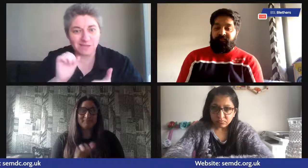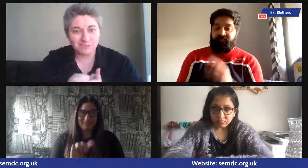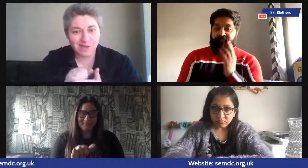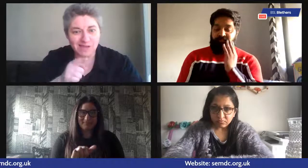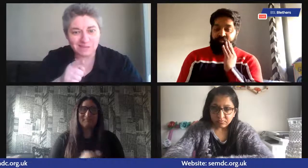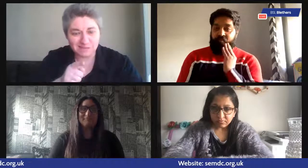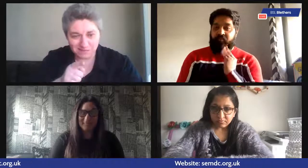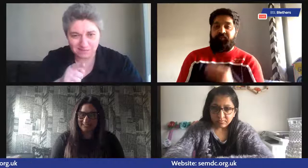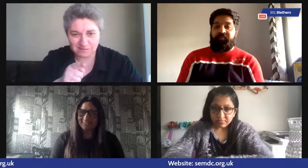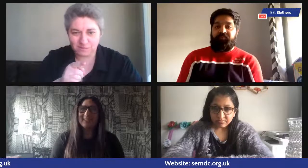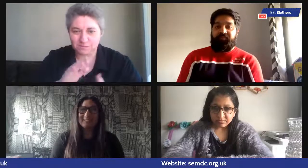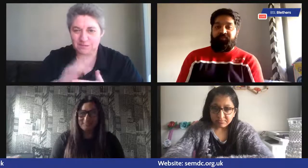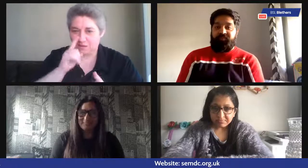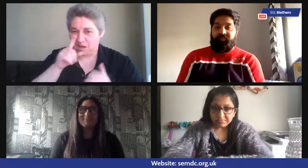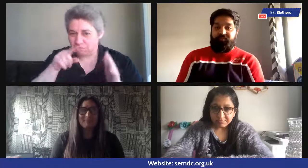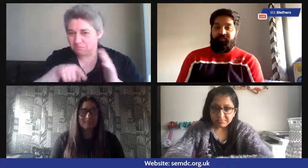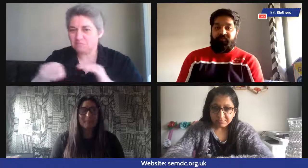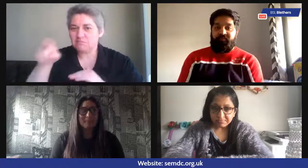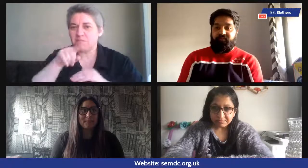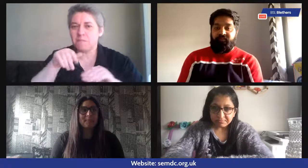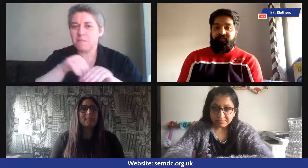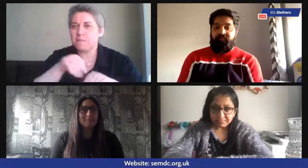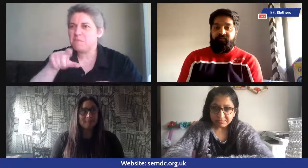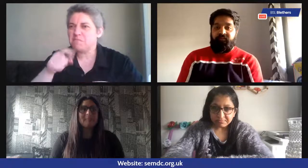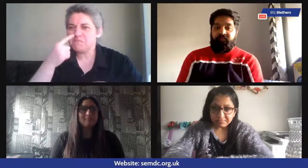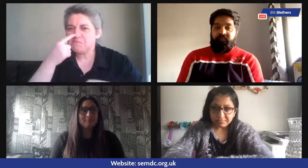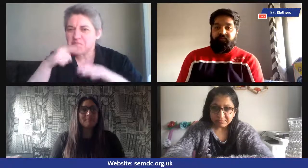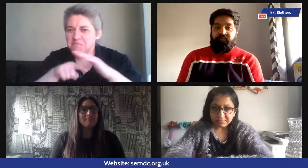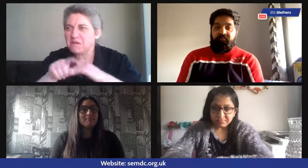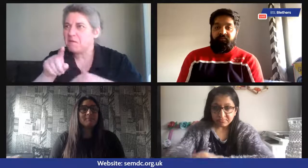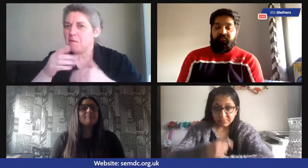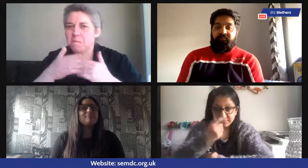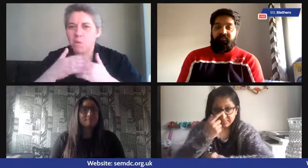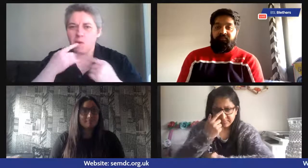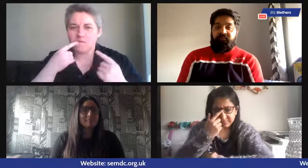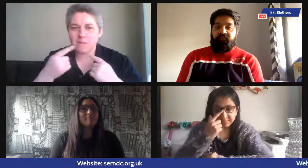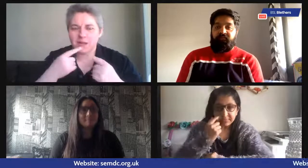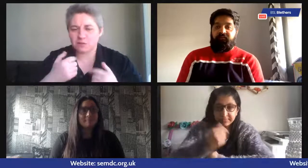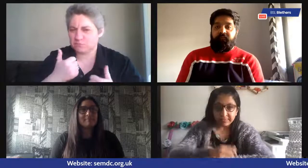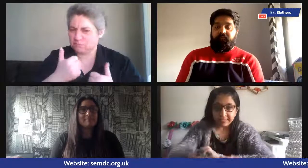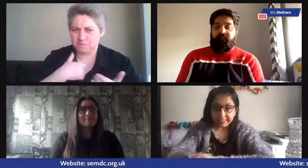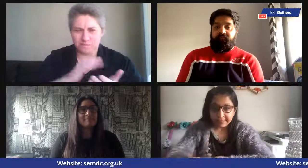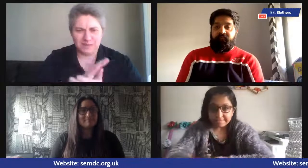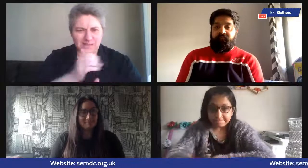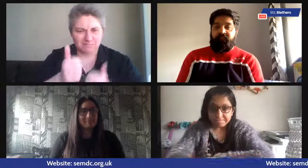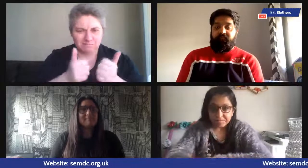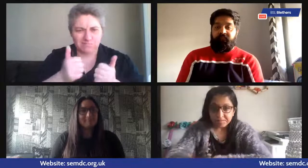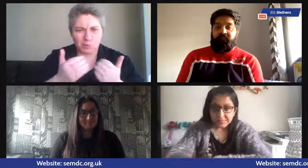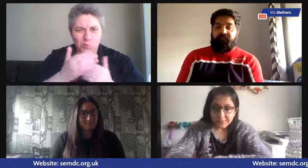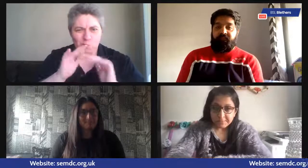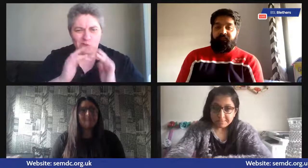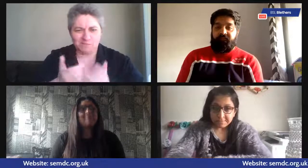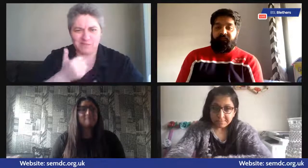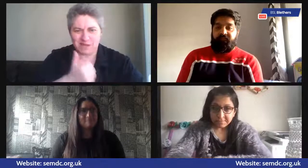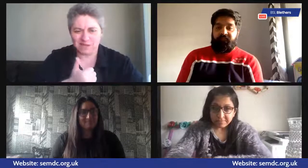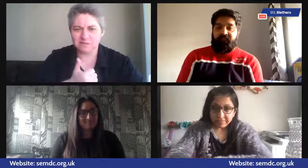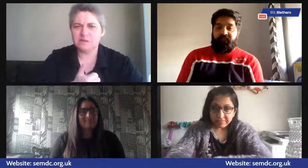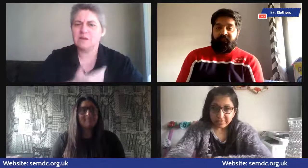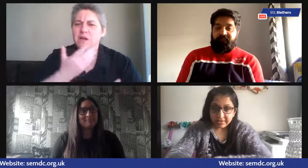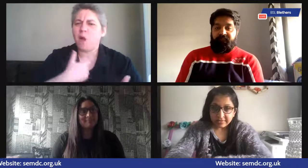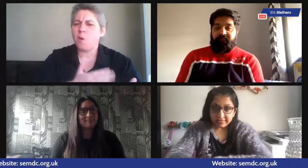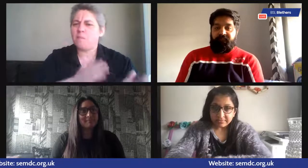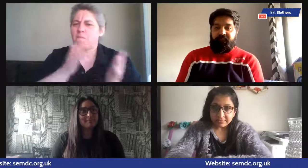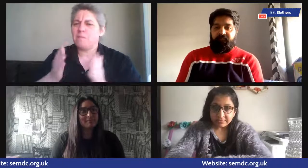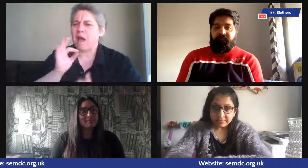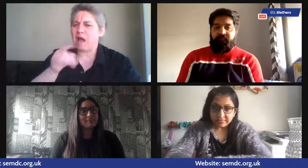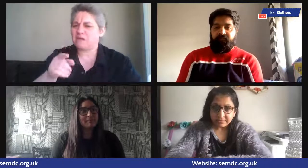into. And I think you'd had a new website launched recently. Well, that would be good. You'll be interested. I'm sure people will be very interested to see what's